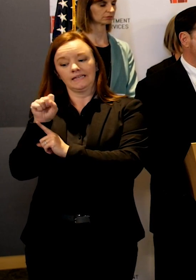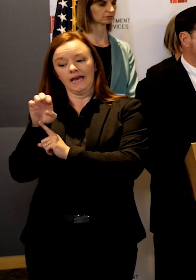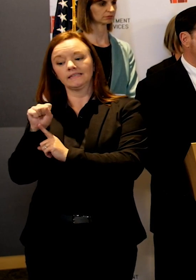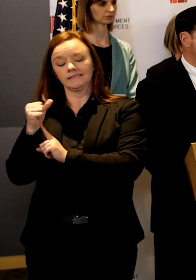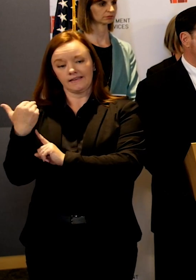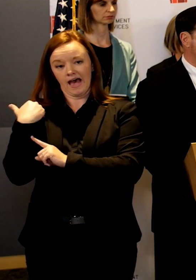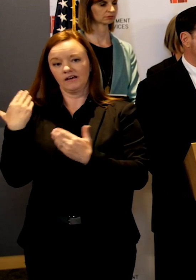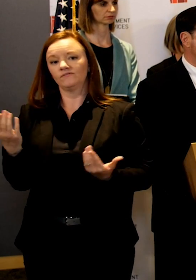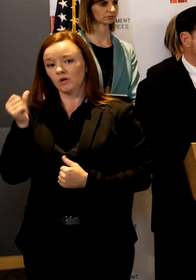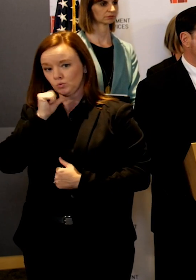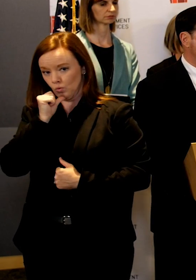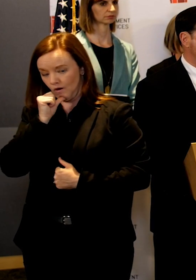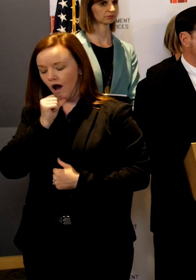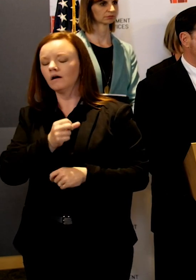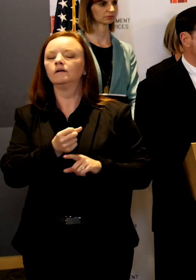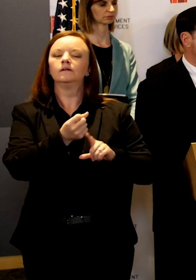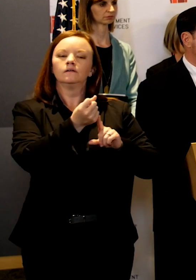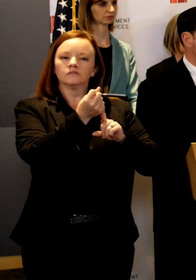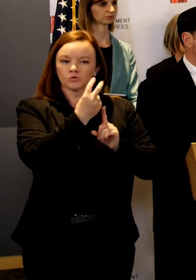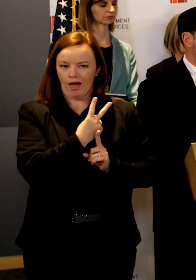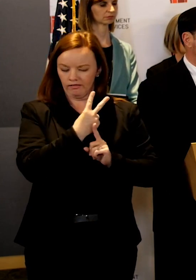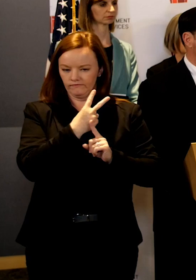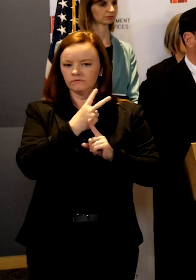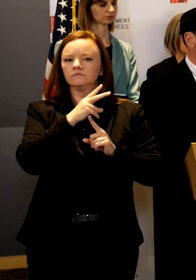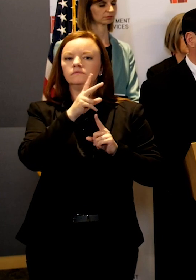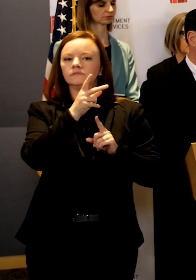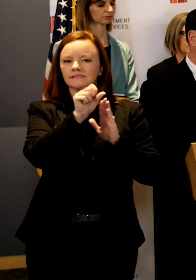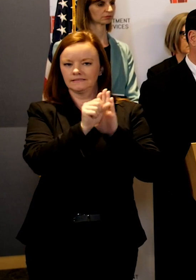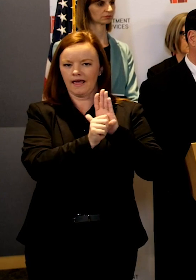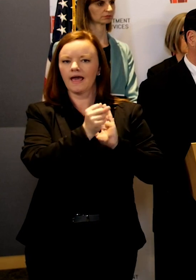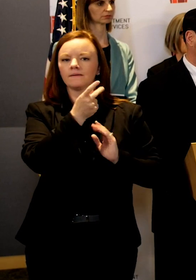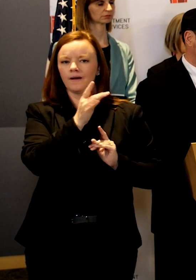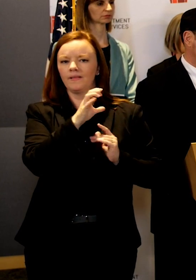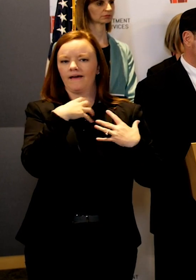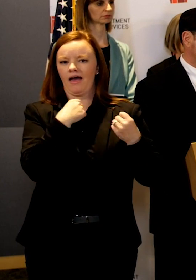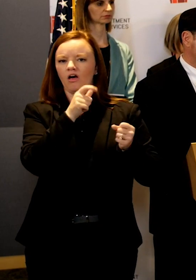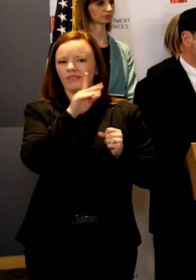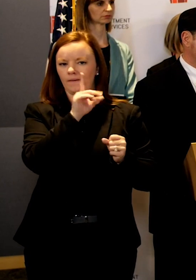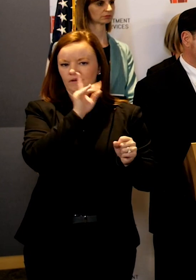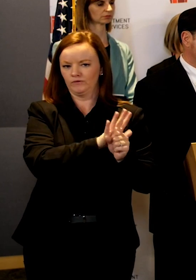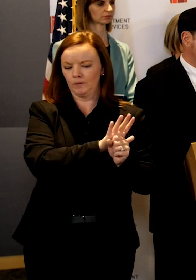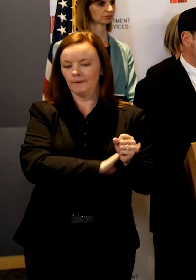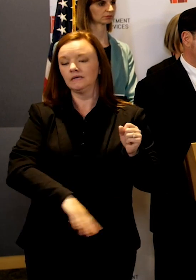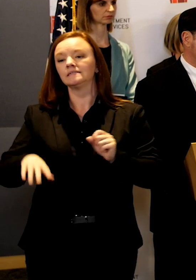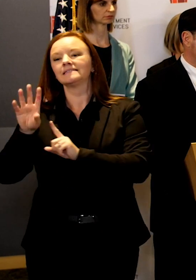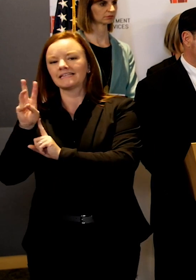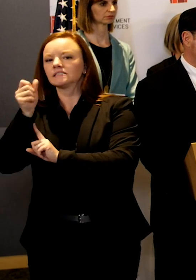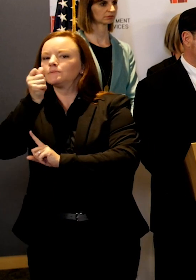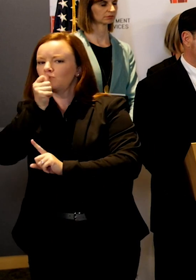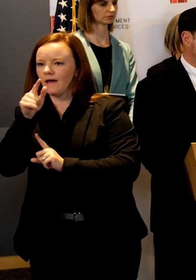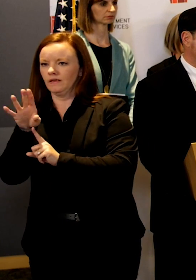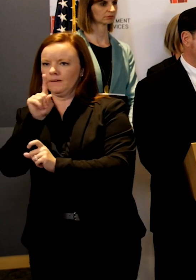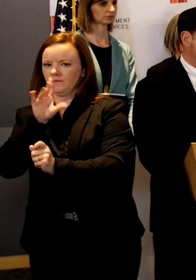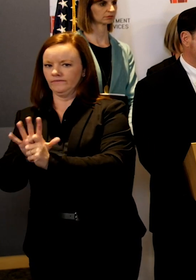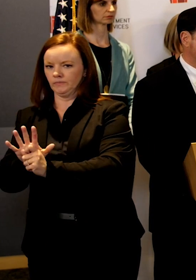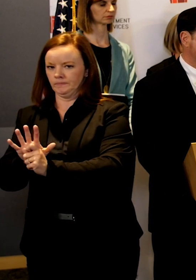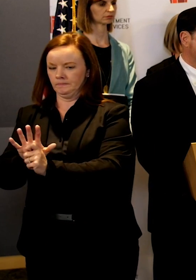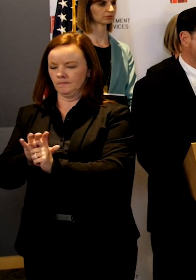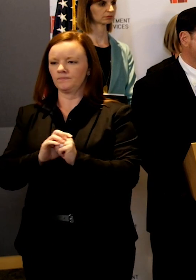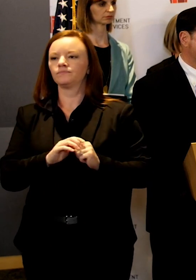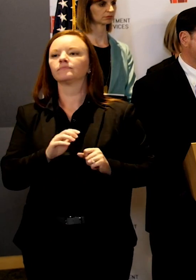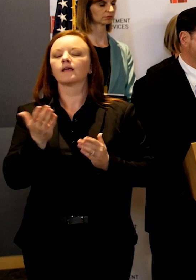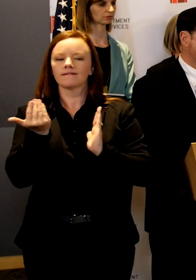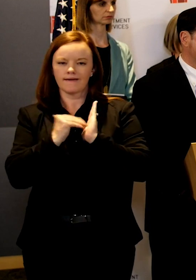Arizona, 12 have been confirmed by the state public health lab, and 6 have been confirmed by private labs. This information is updated